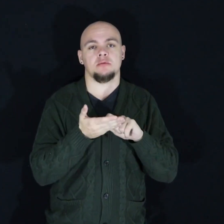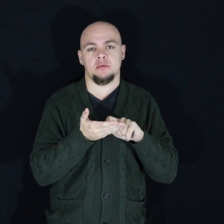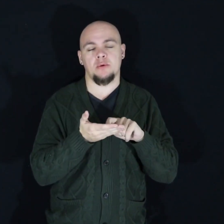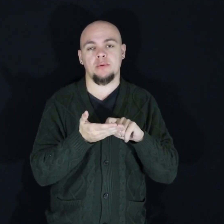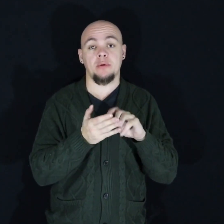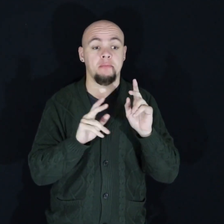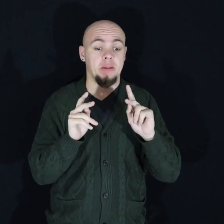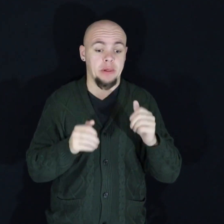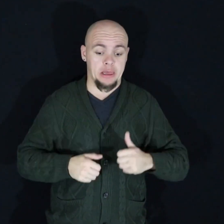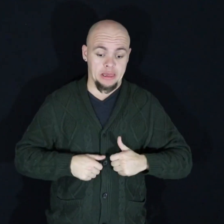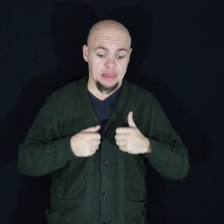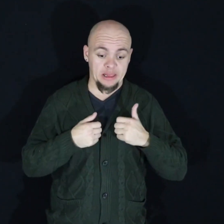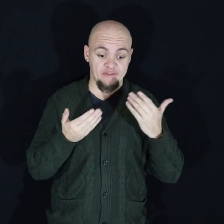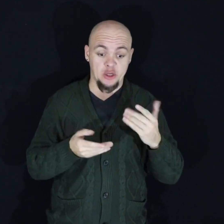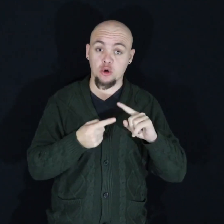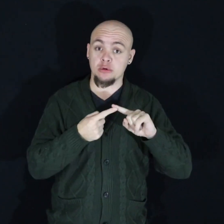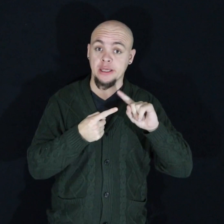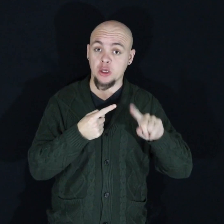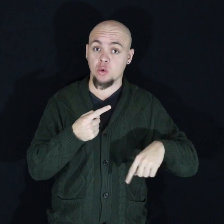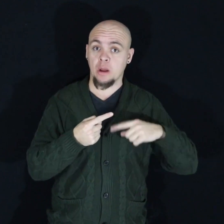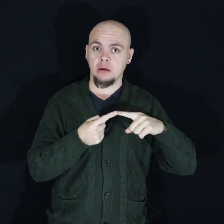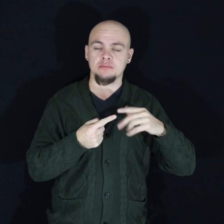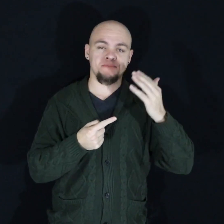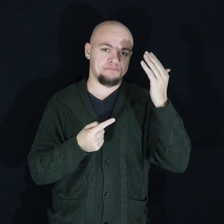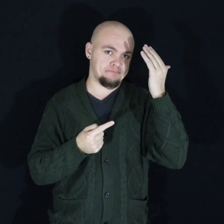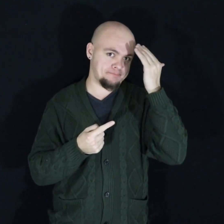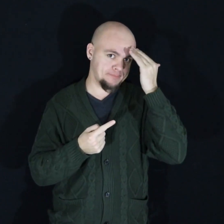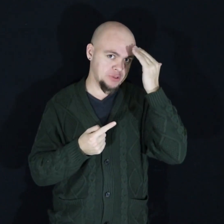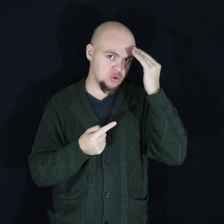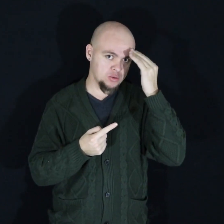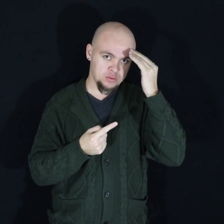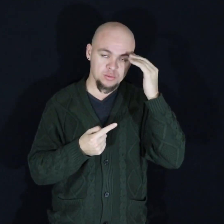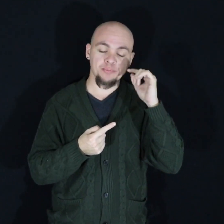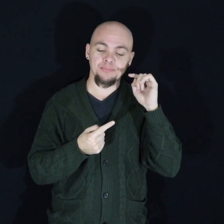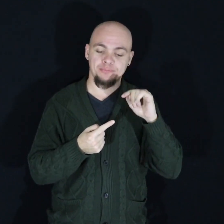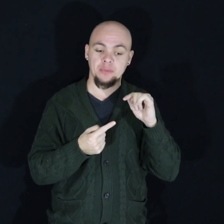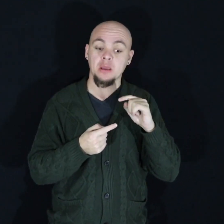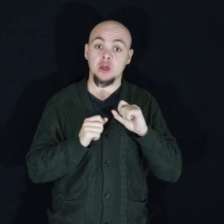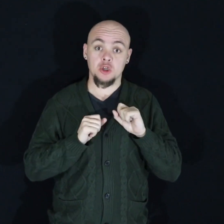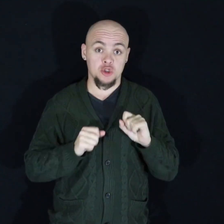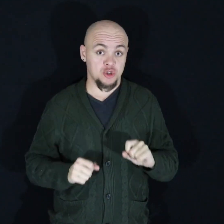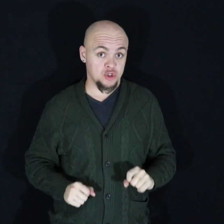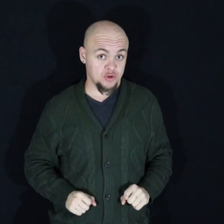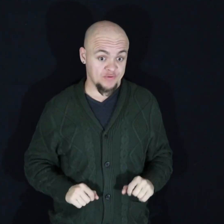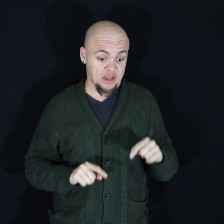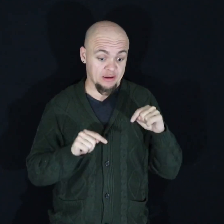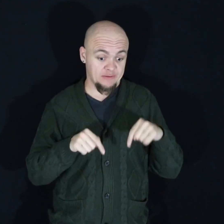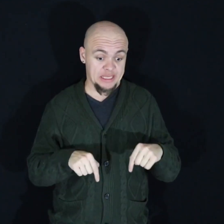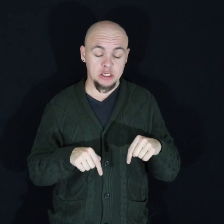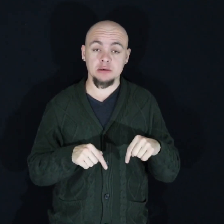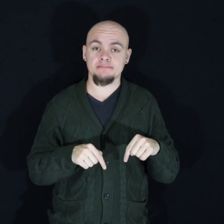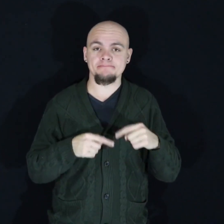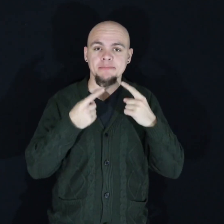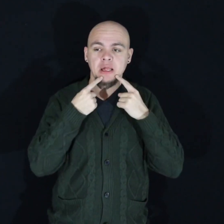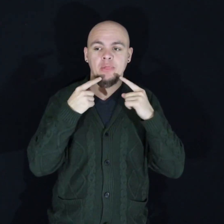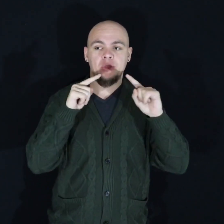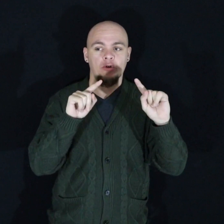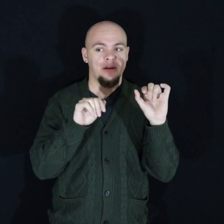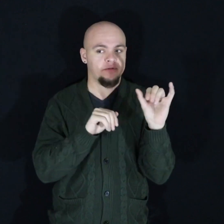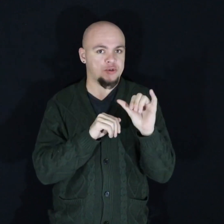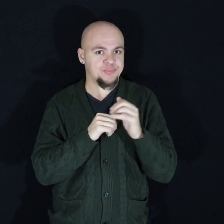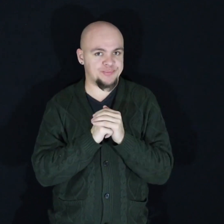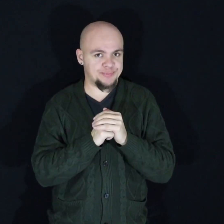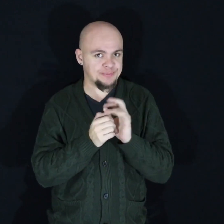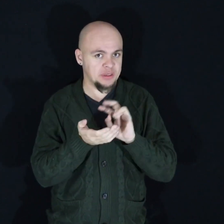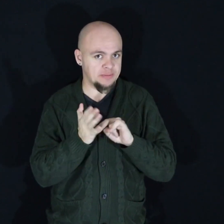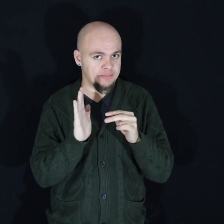us that live here year-round, we know what it's like to not only survive in this environment, but to thrive in this environment.